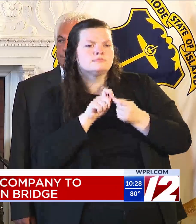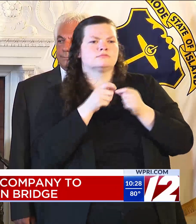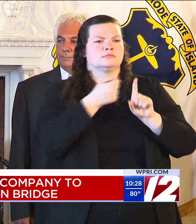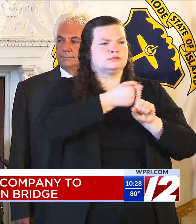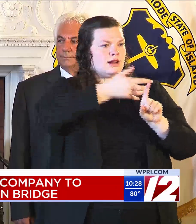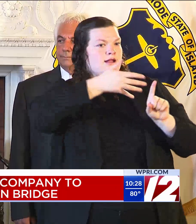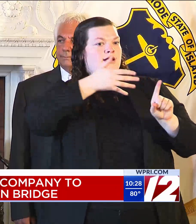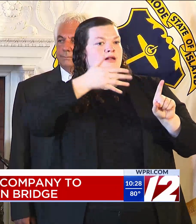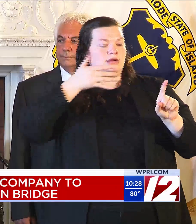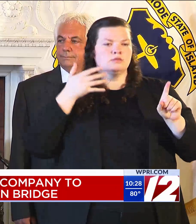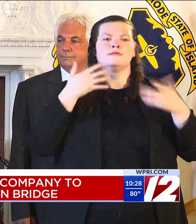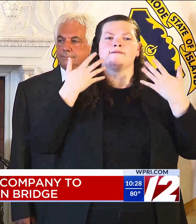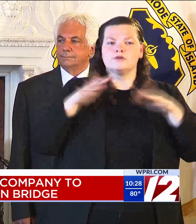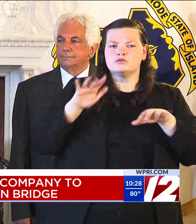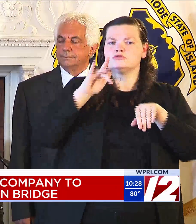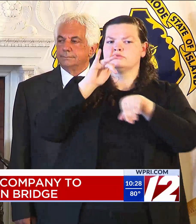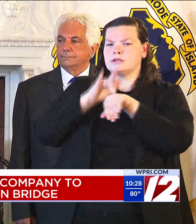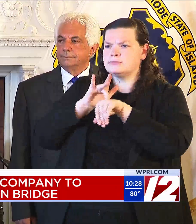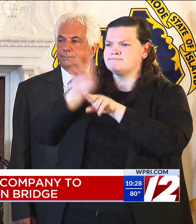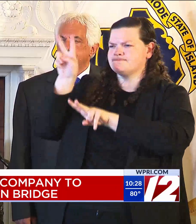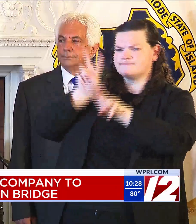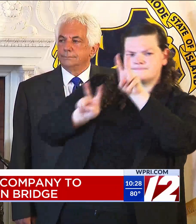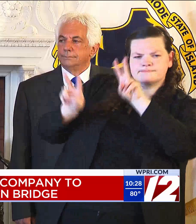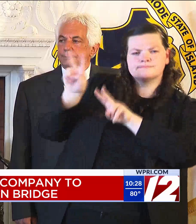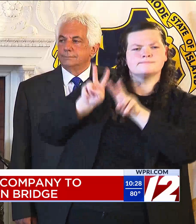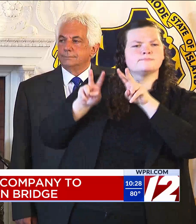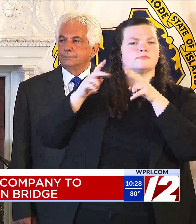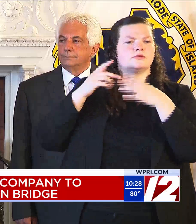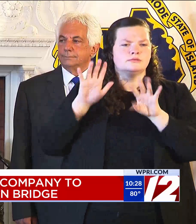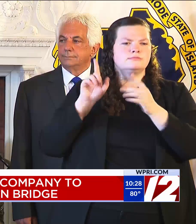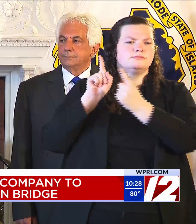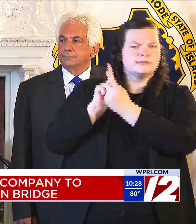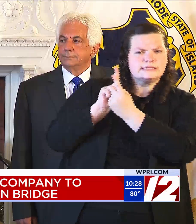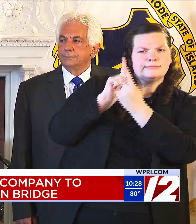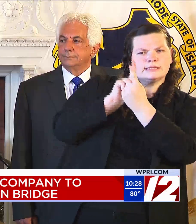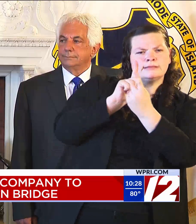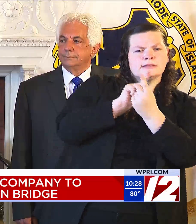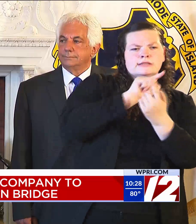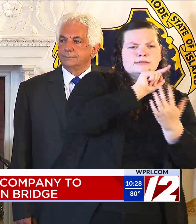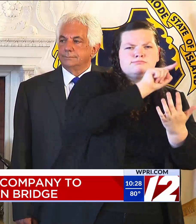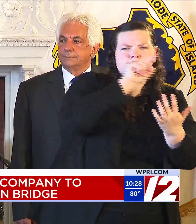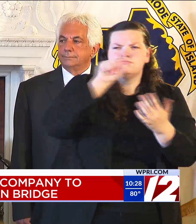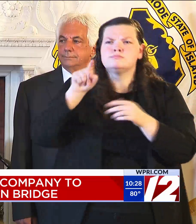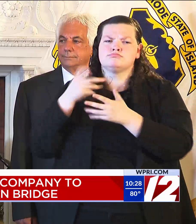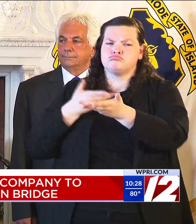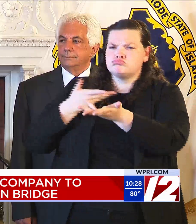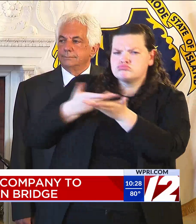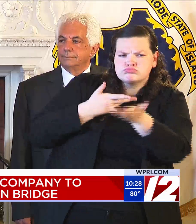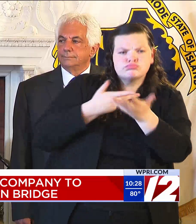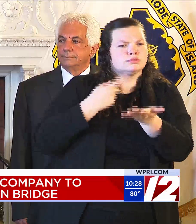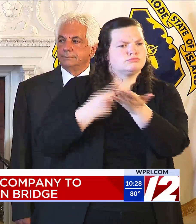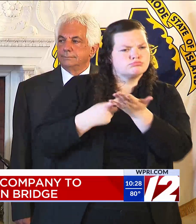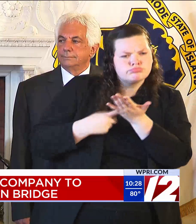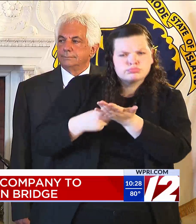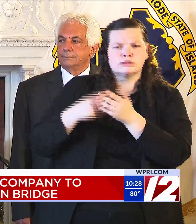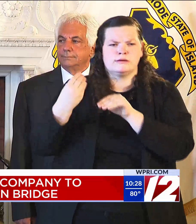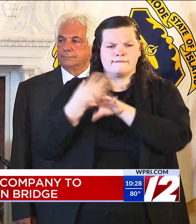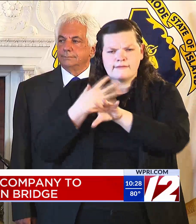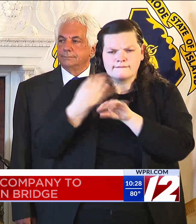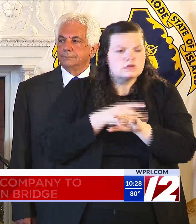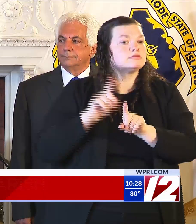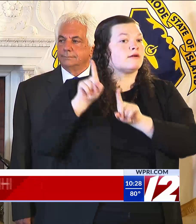with every utility owner that will be affected by the project. We've performed survey work on site, and we've engaged in the